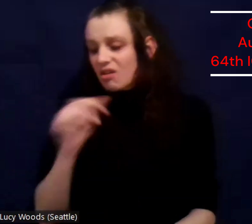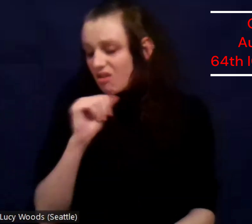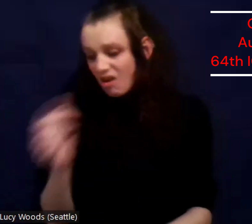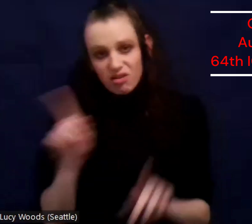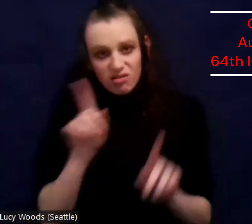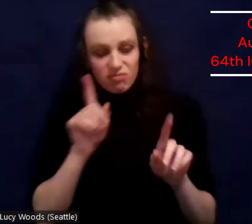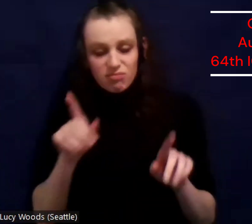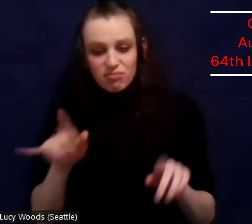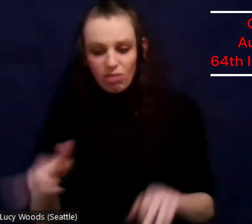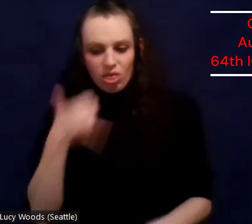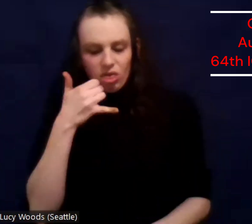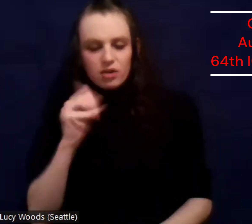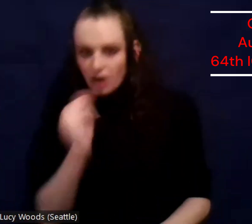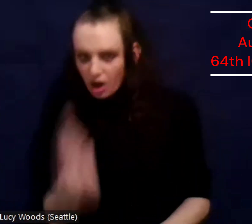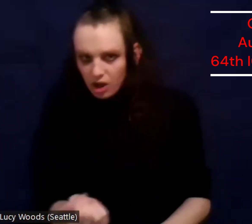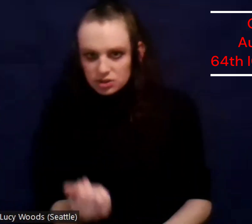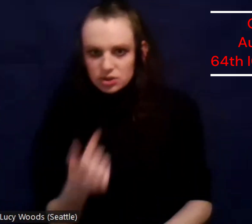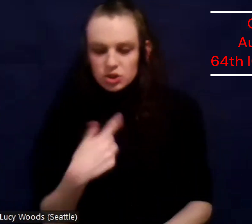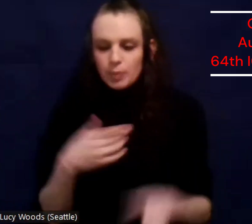message. And